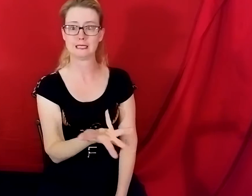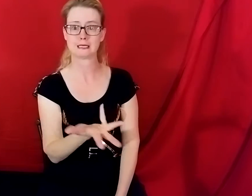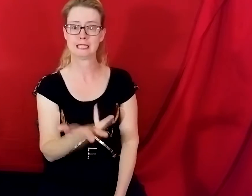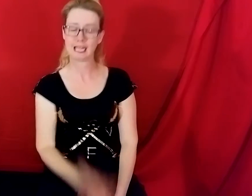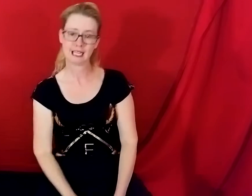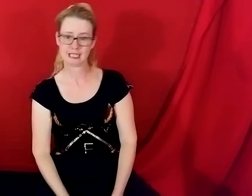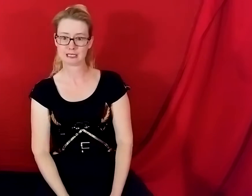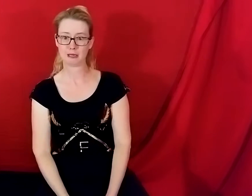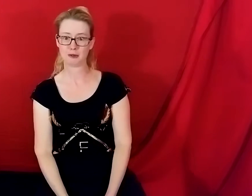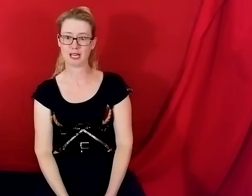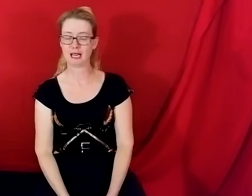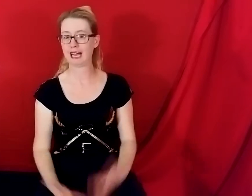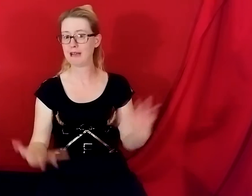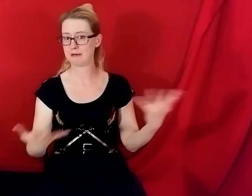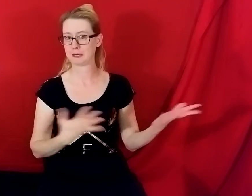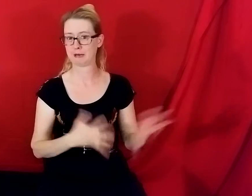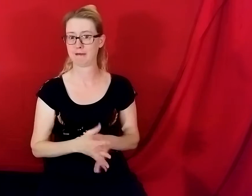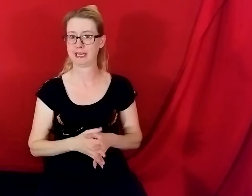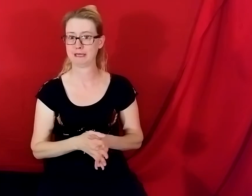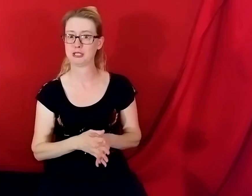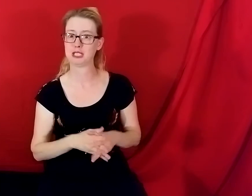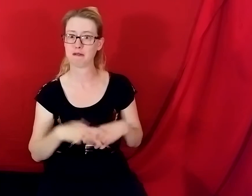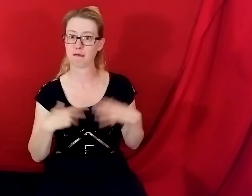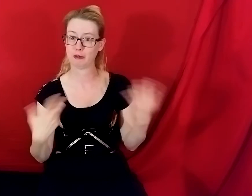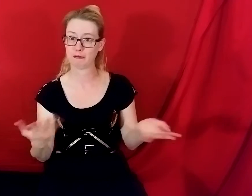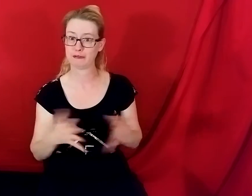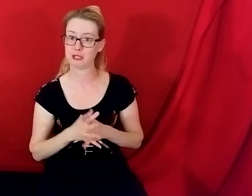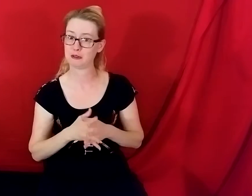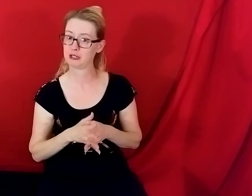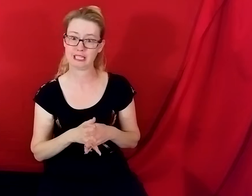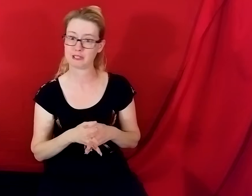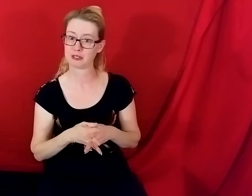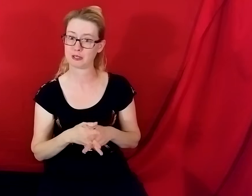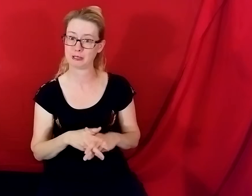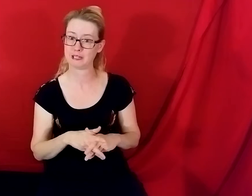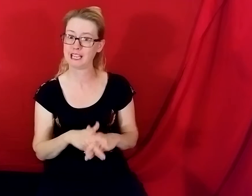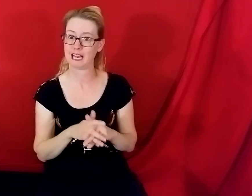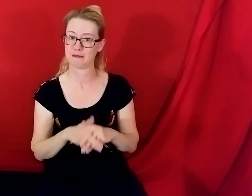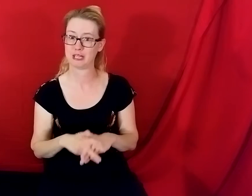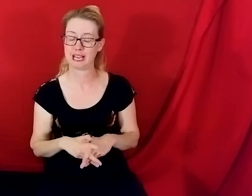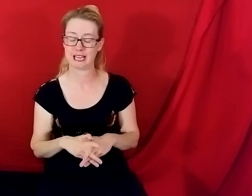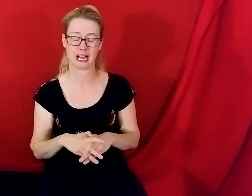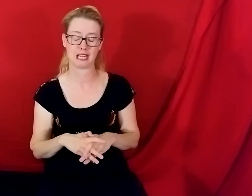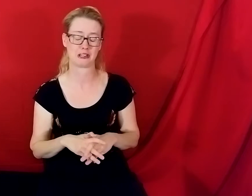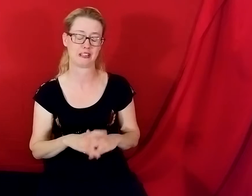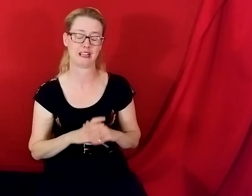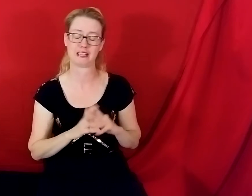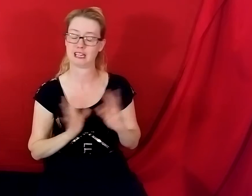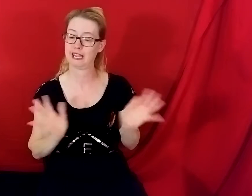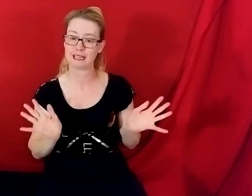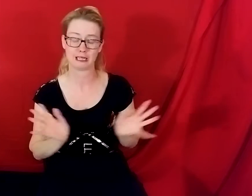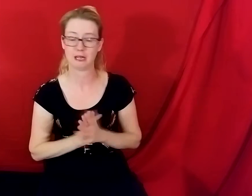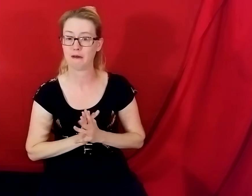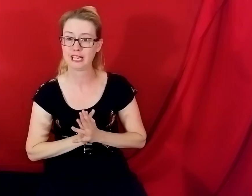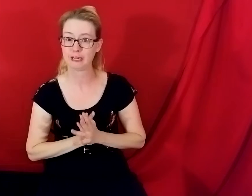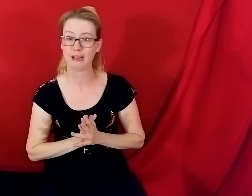so i've been inspired by them to do movie reviews it's just as much they have and i just i thought hey you know if they can do it